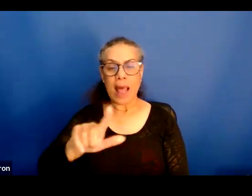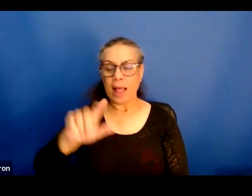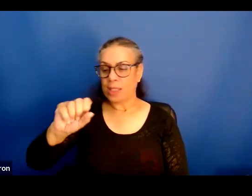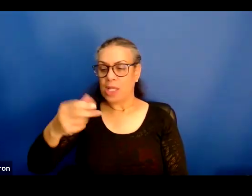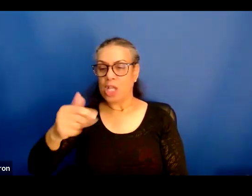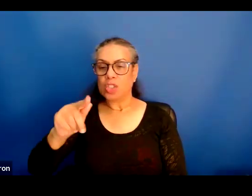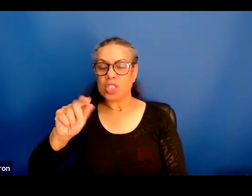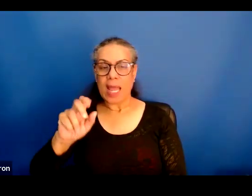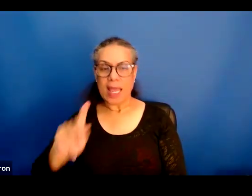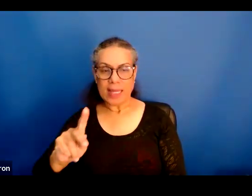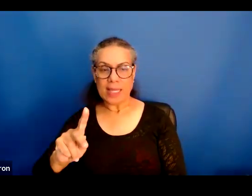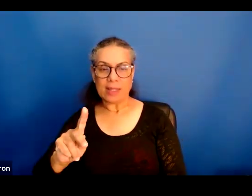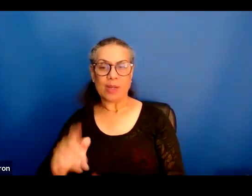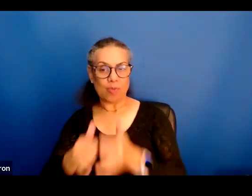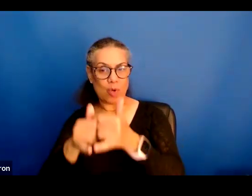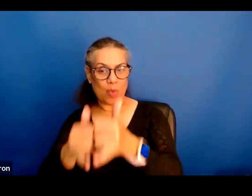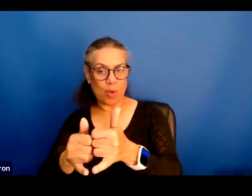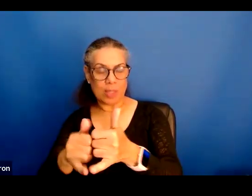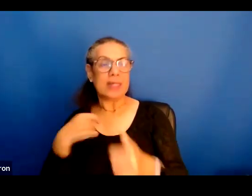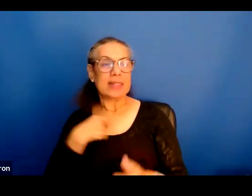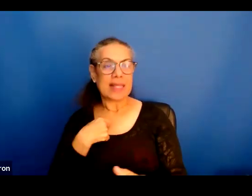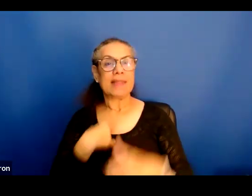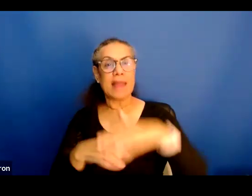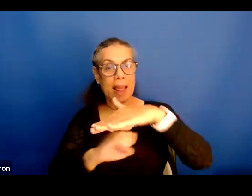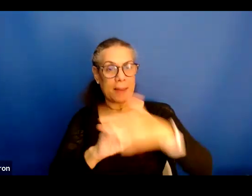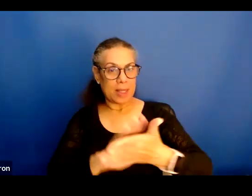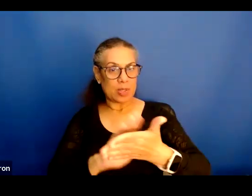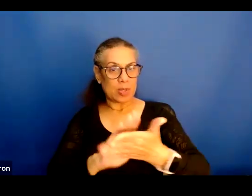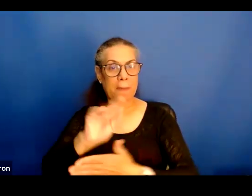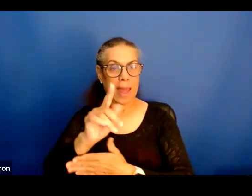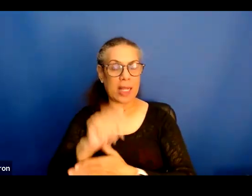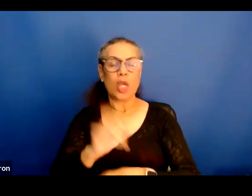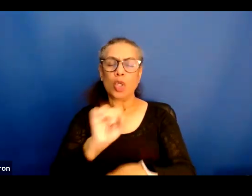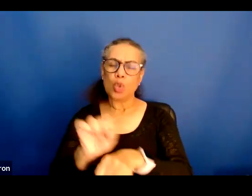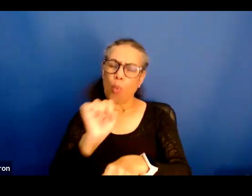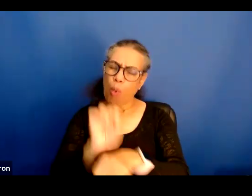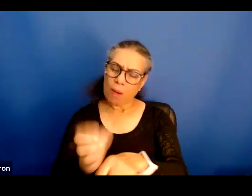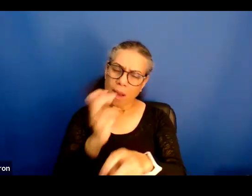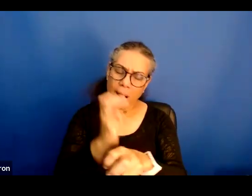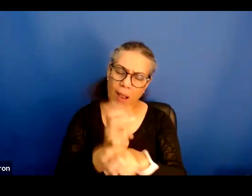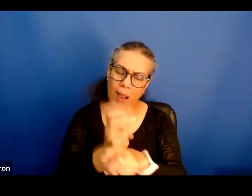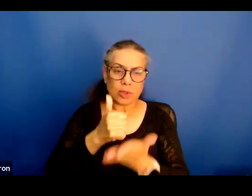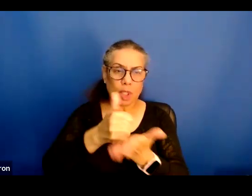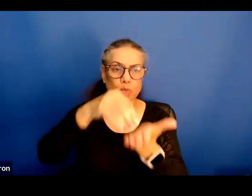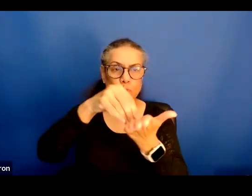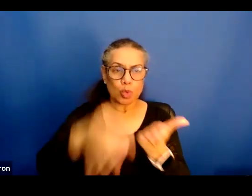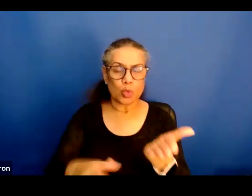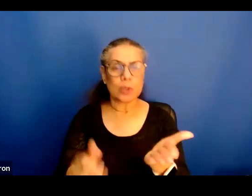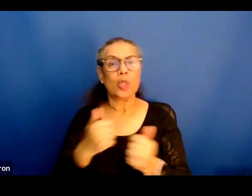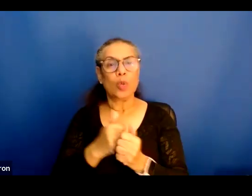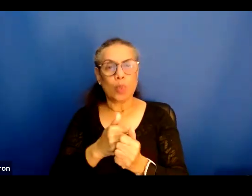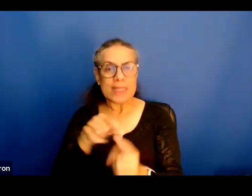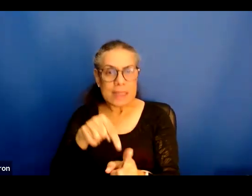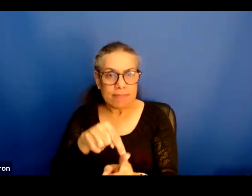Award. An inclusion specialist at Mattahunt Elementary, Taylor works tirelessly to help students with specialized learning